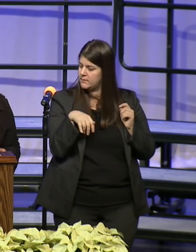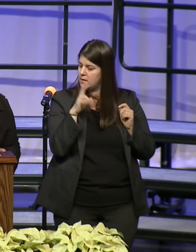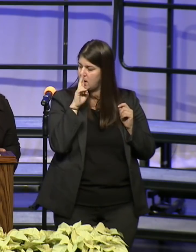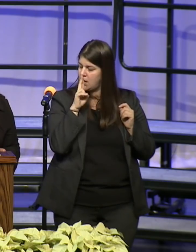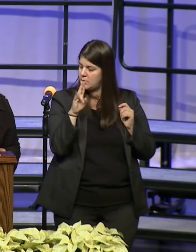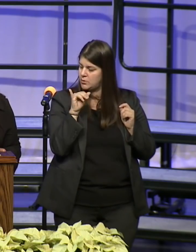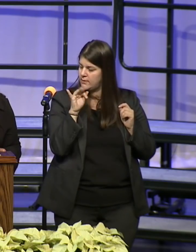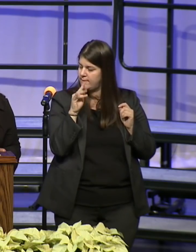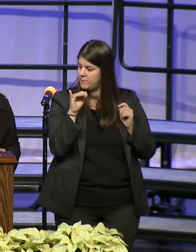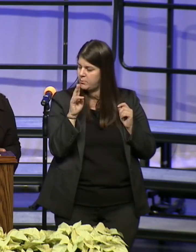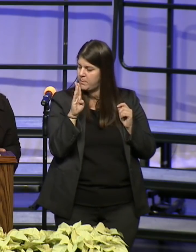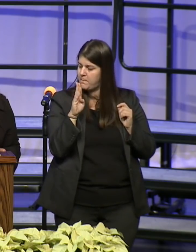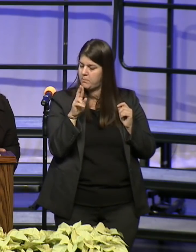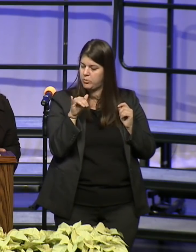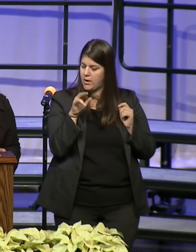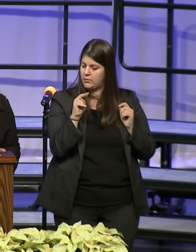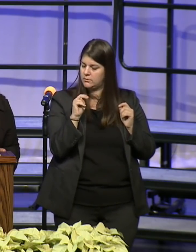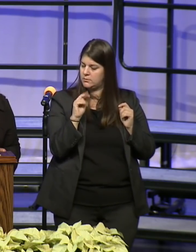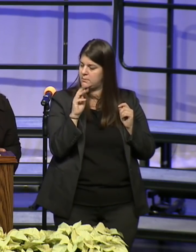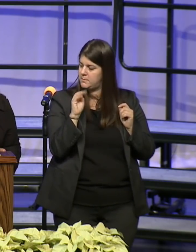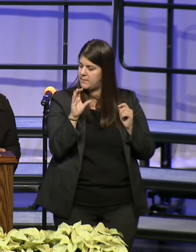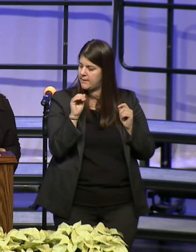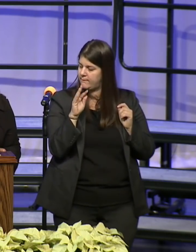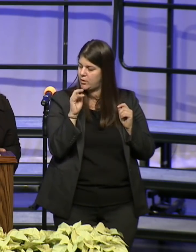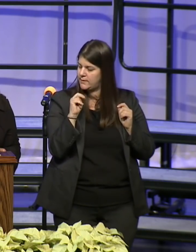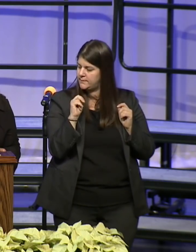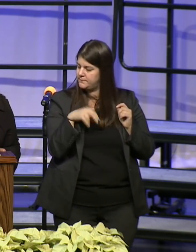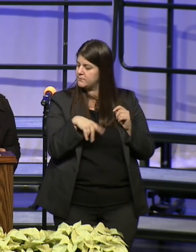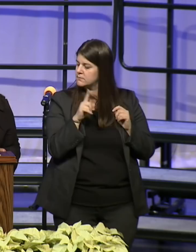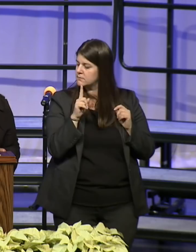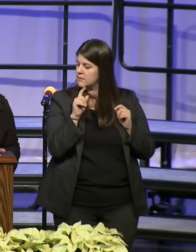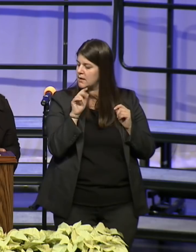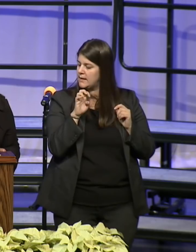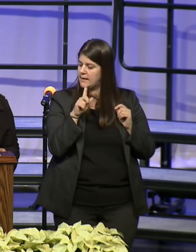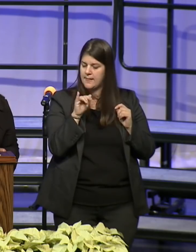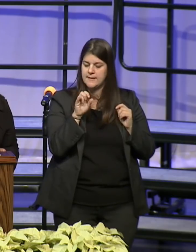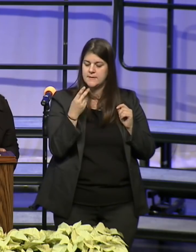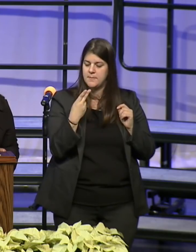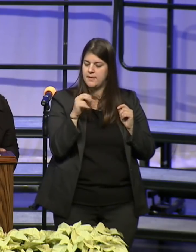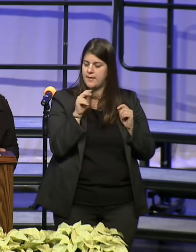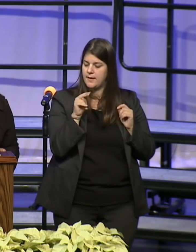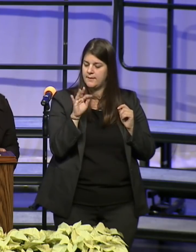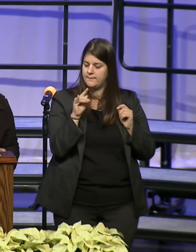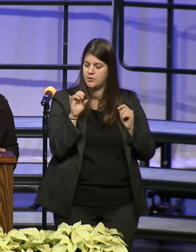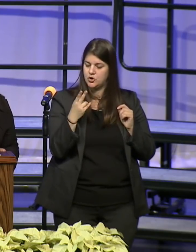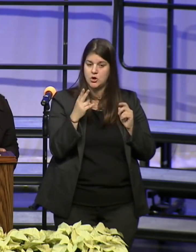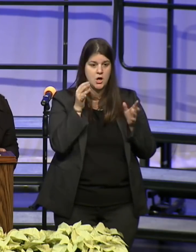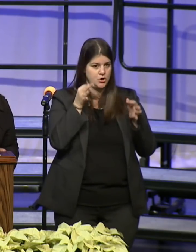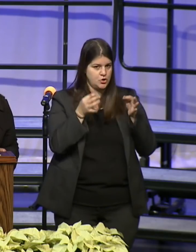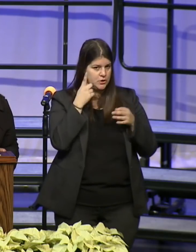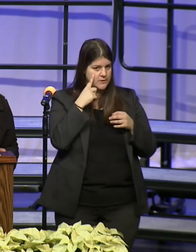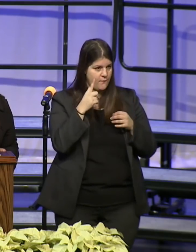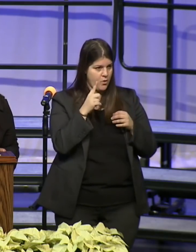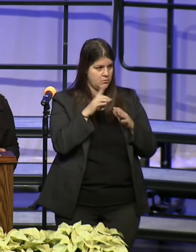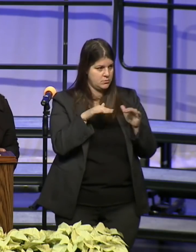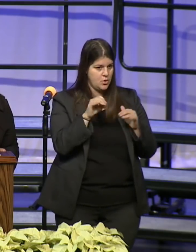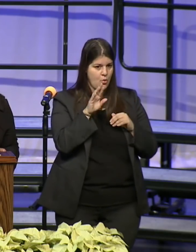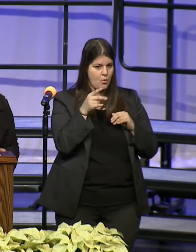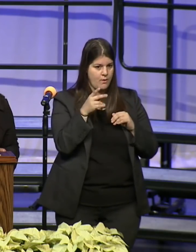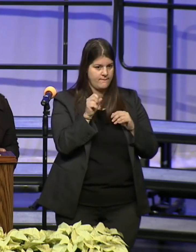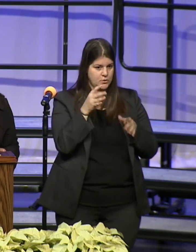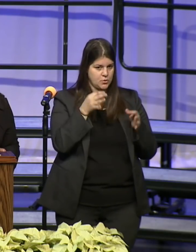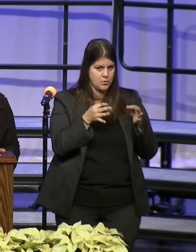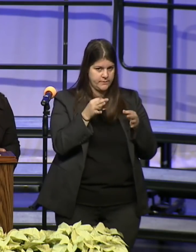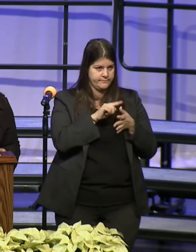Byron McFarland, Ann Dodd, Judge of the Orphans Court, Elizabeth Ann Fitch, Judge of the Orphans Court, Leslie Smith Turner, Judge of the Orphans